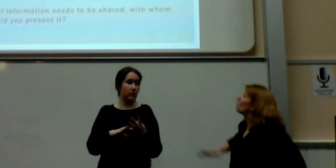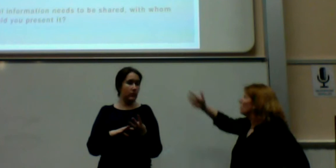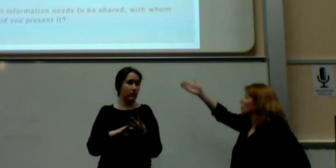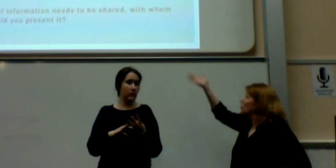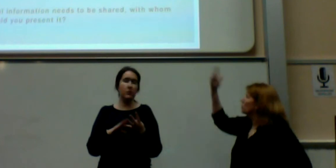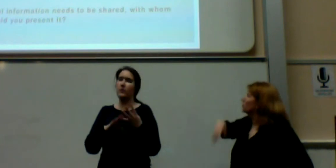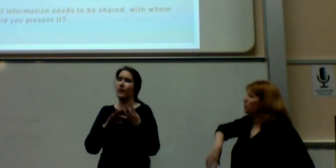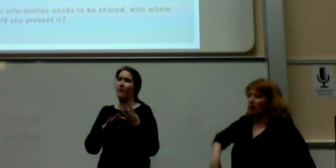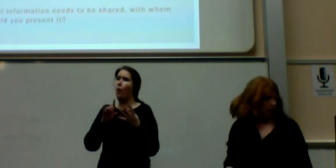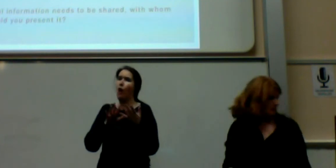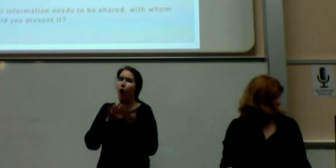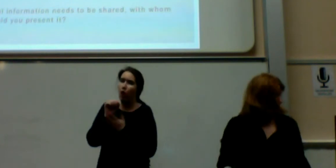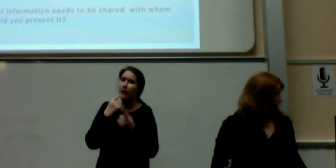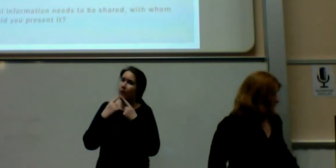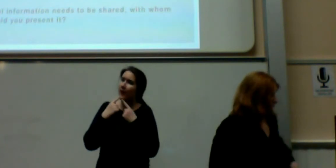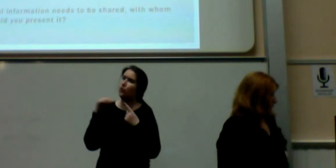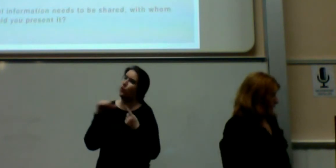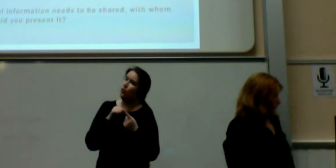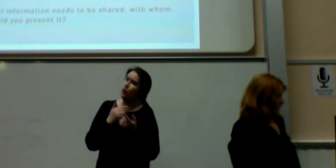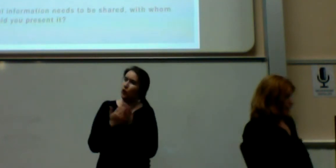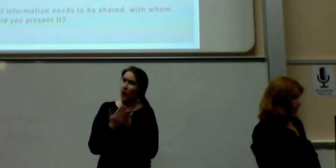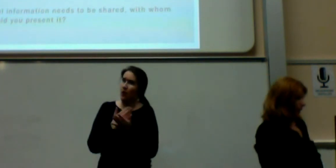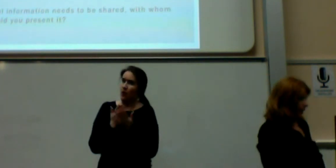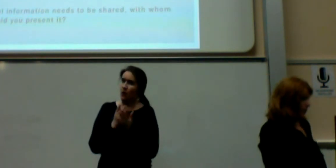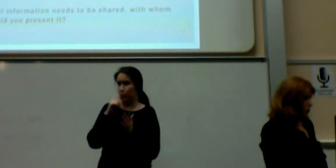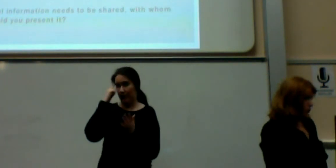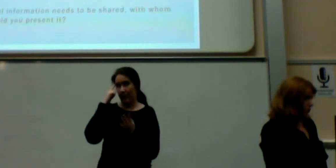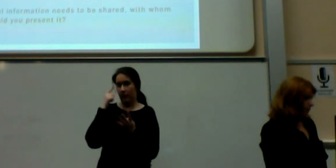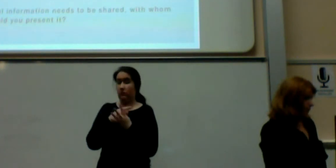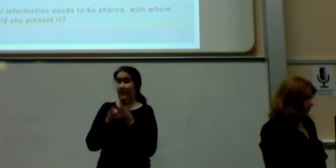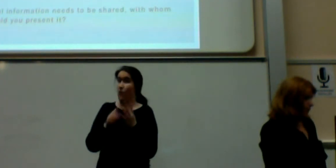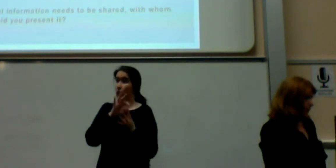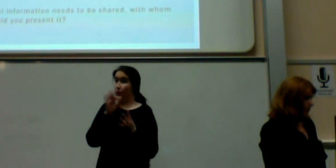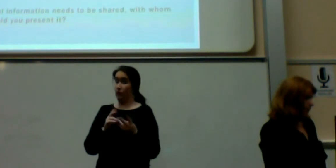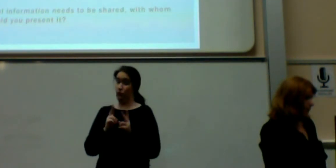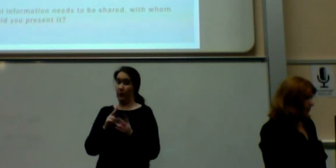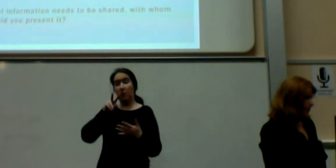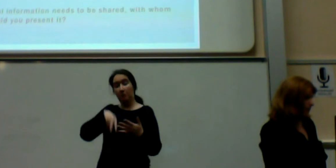And what cultural information needs to be shared, and how would you present it?